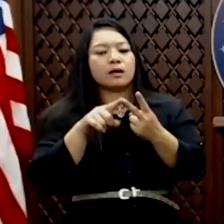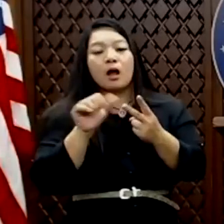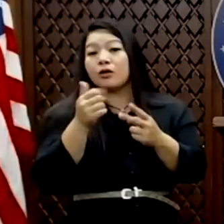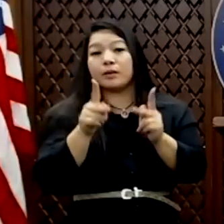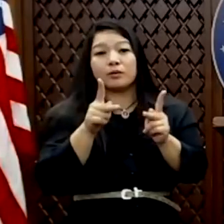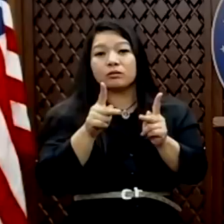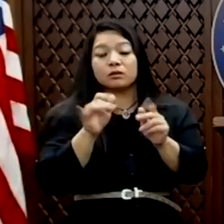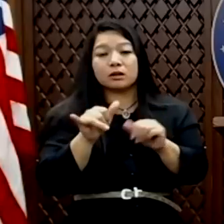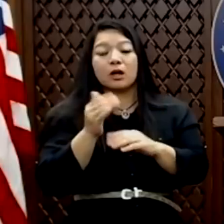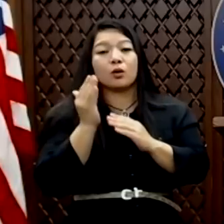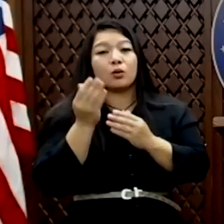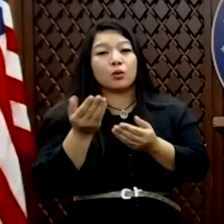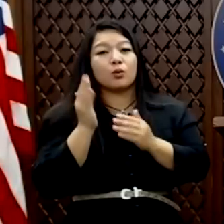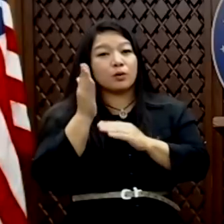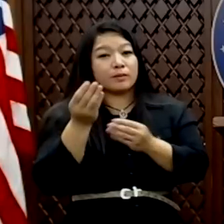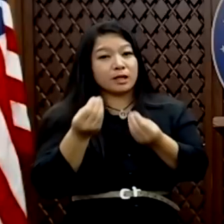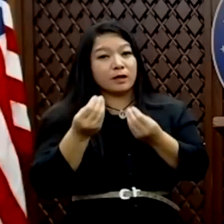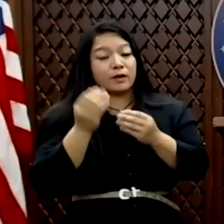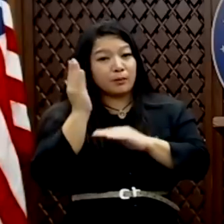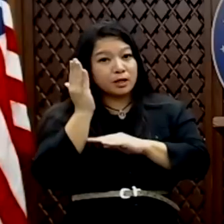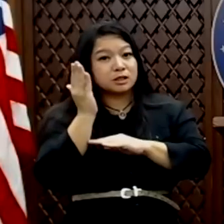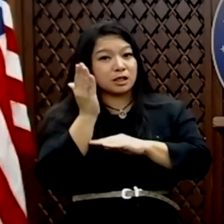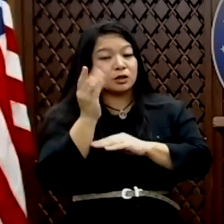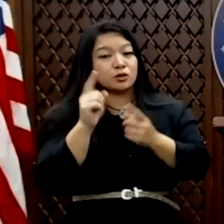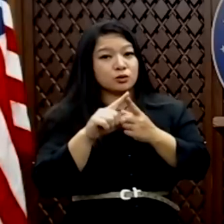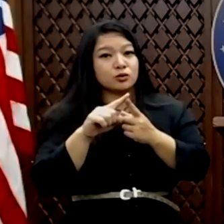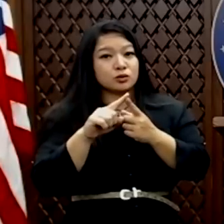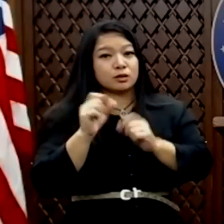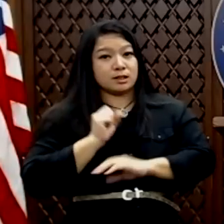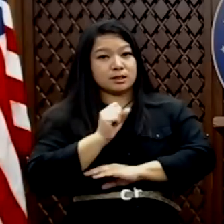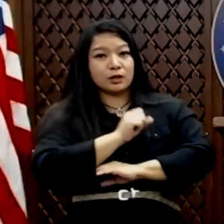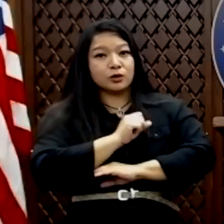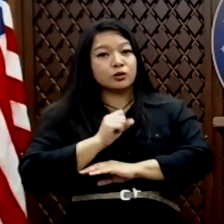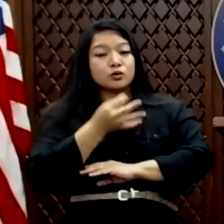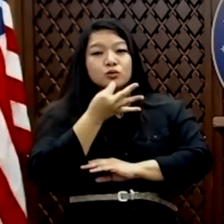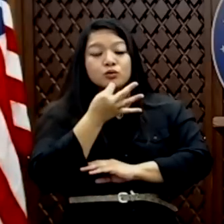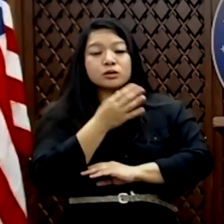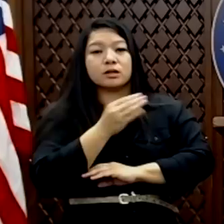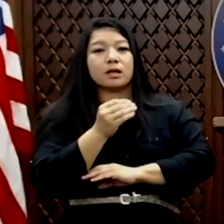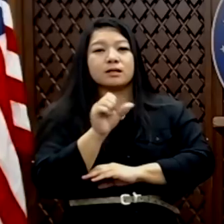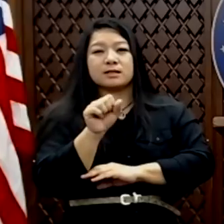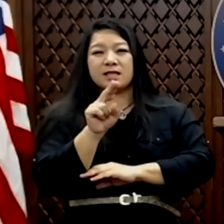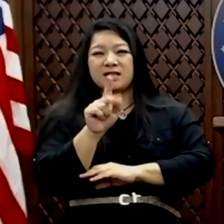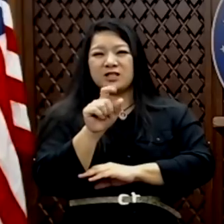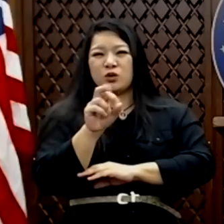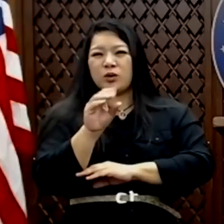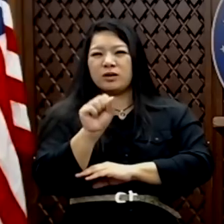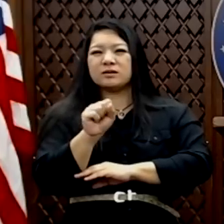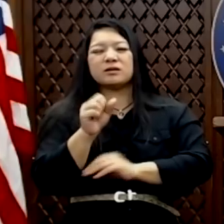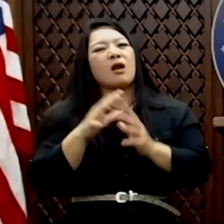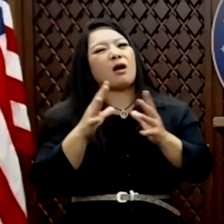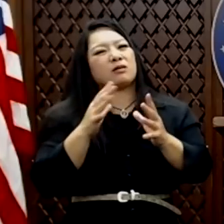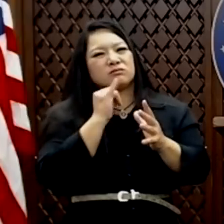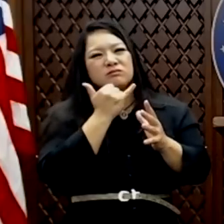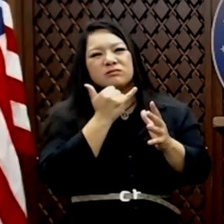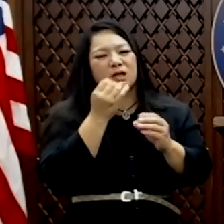people that would be giving a presentation to the senators, because there's also a lot of